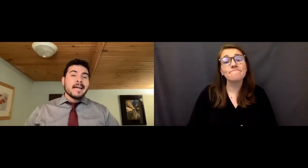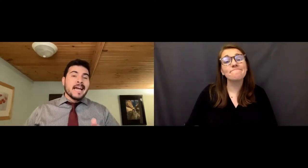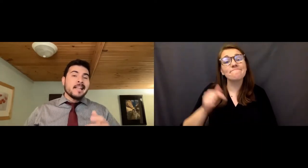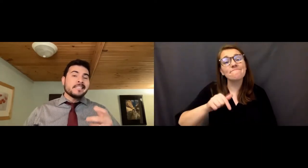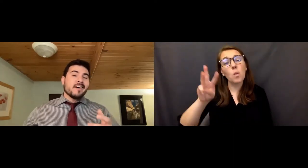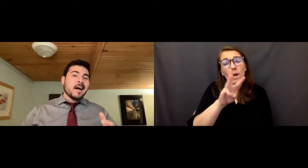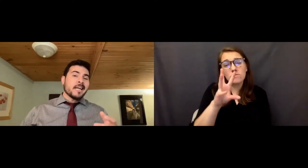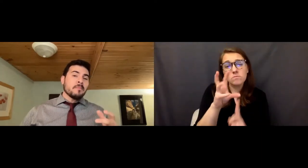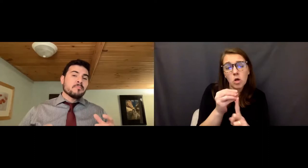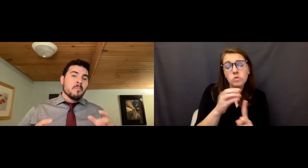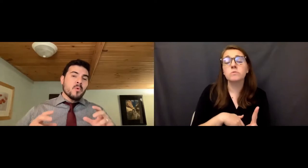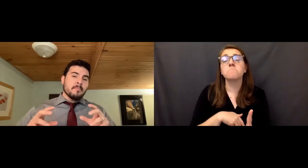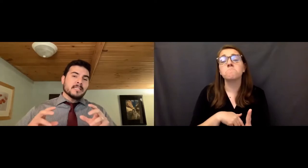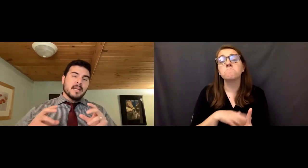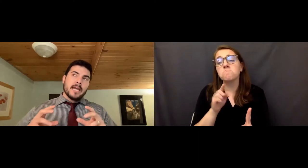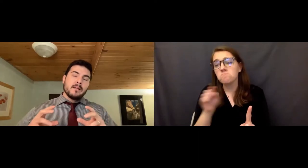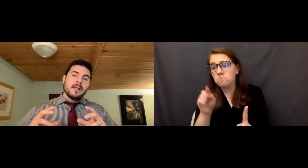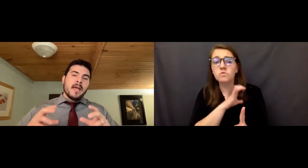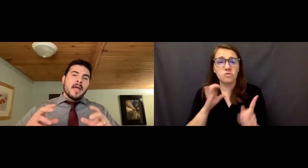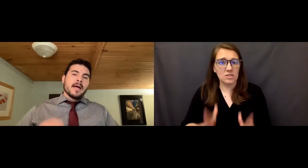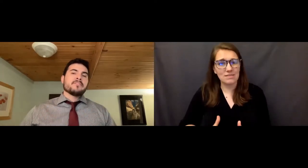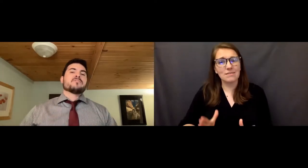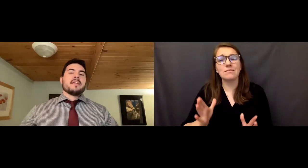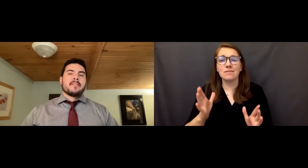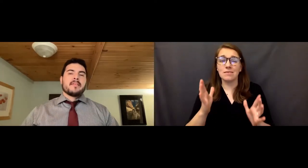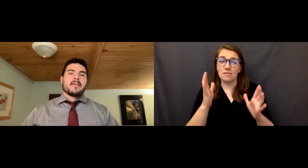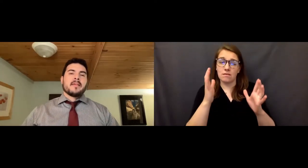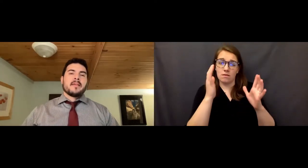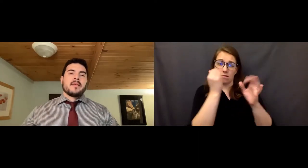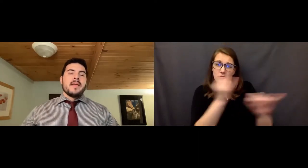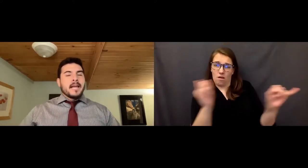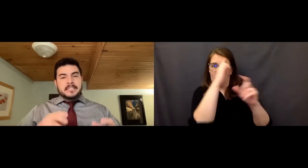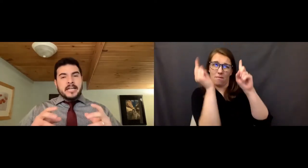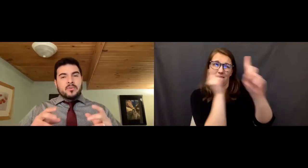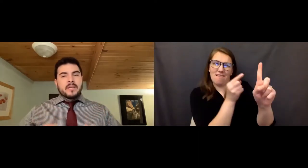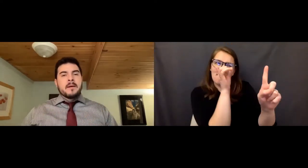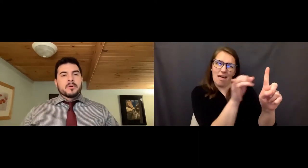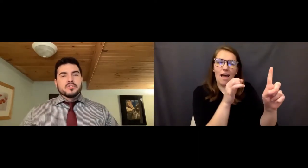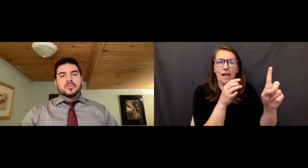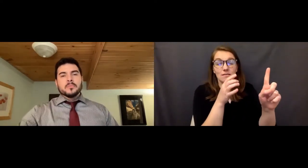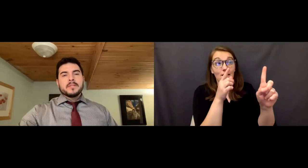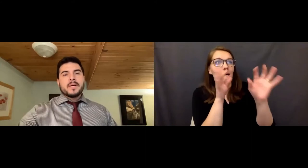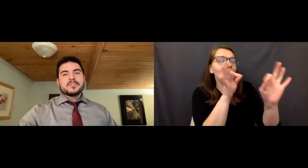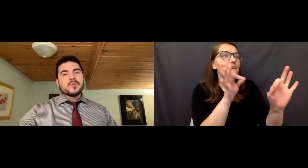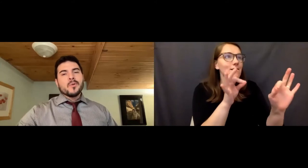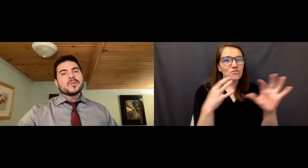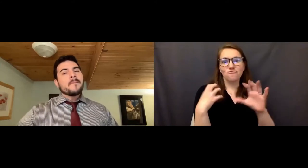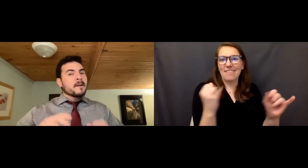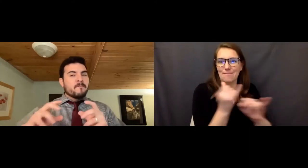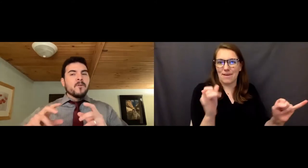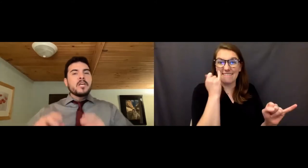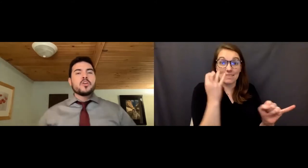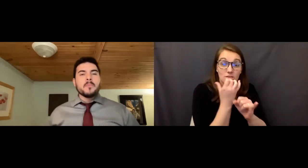an ideology of autonomy is promoted that makes an idol out of strength. It's generally presumed in Western